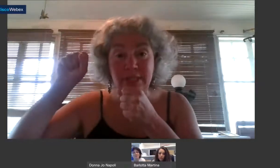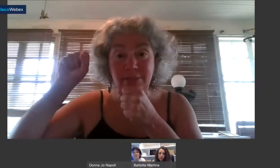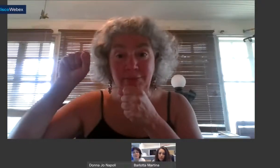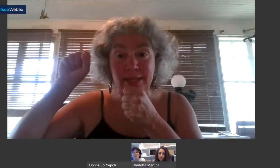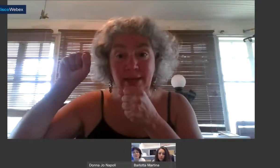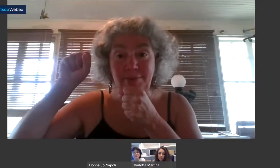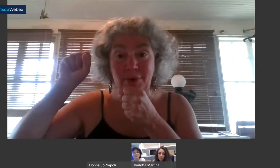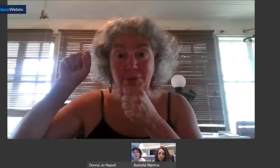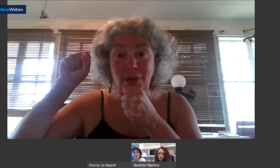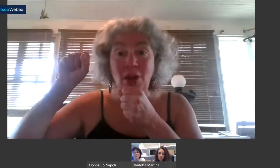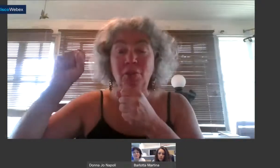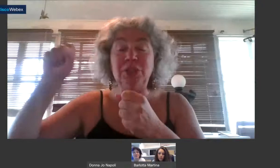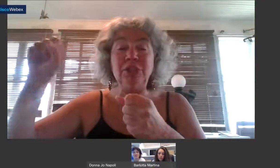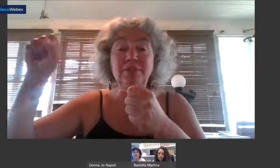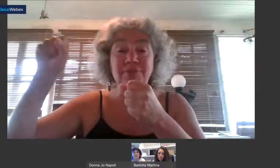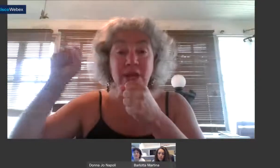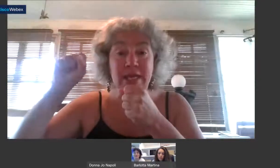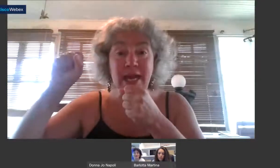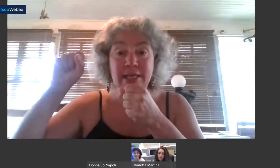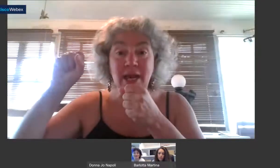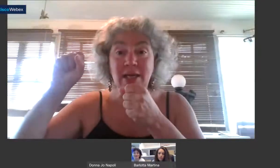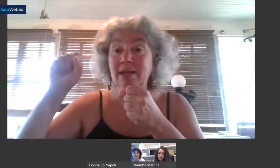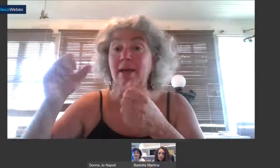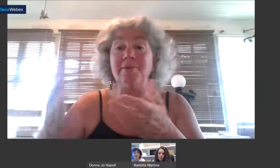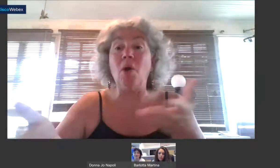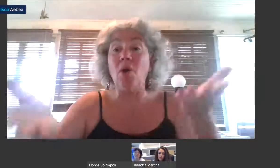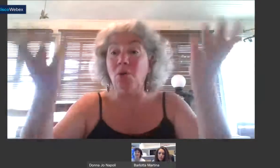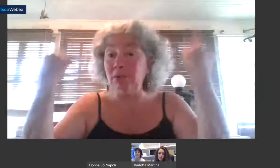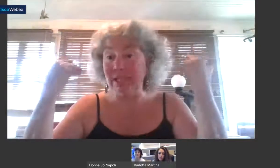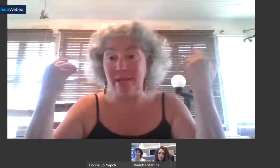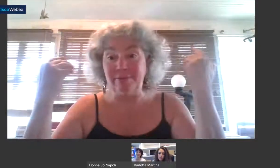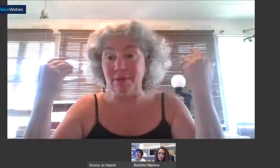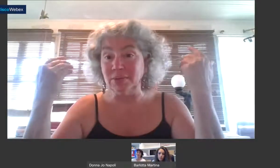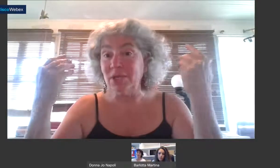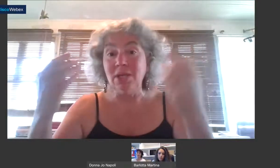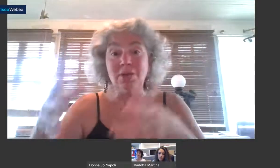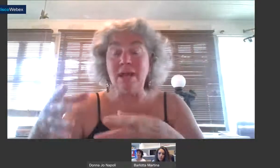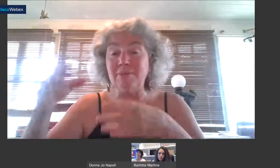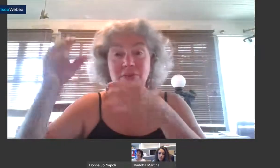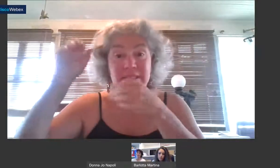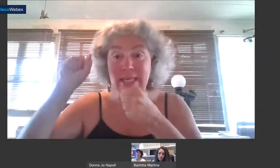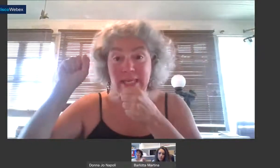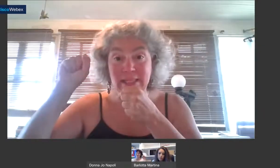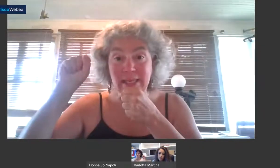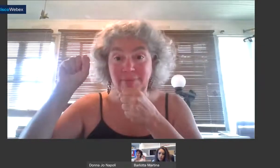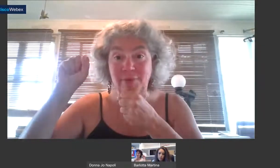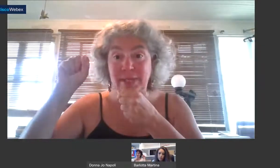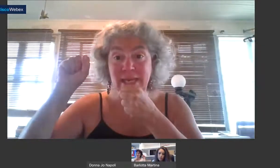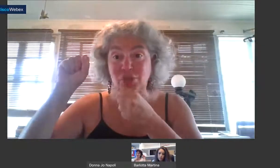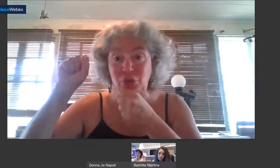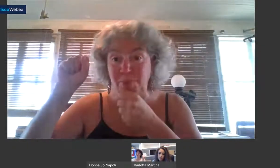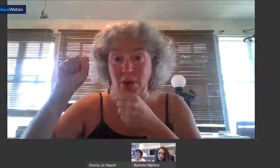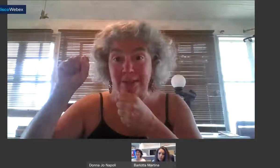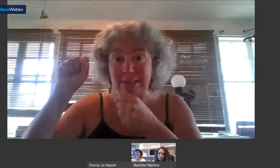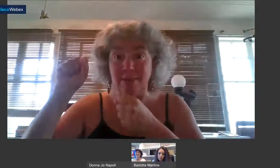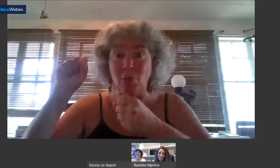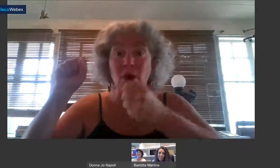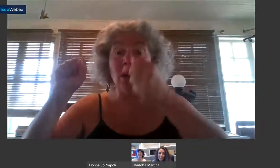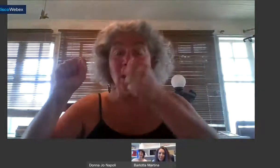this for telephone, which is very iconic of old telephones. You never see a telephone that has two parts anymore,